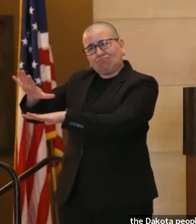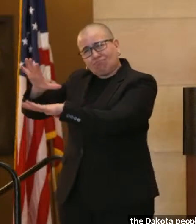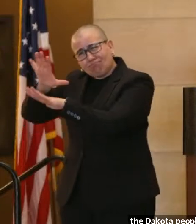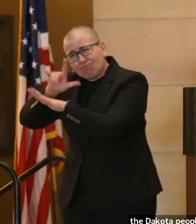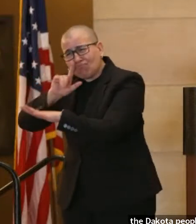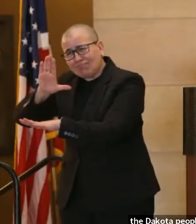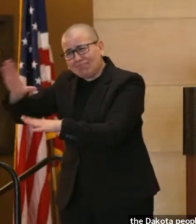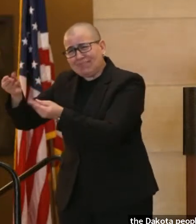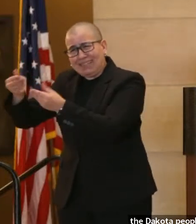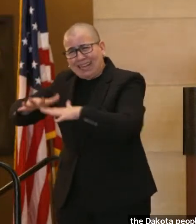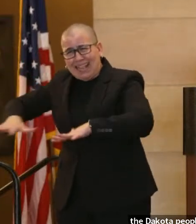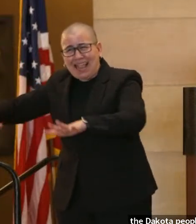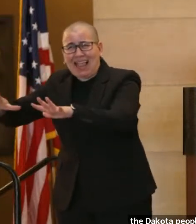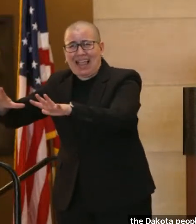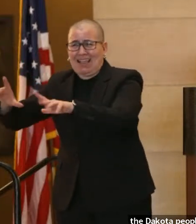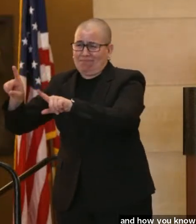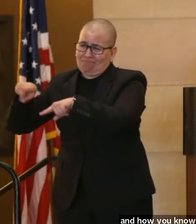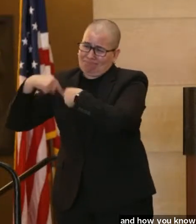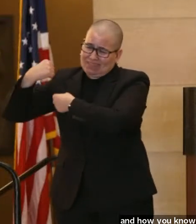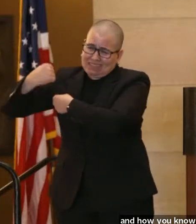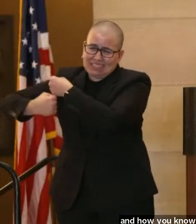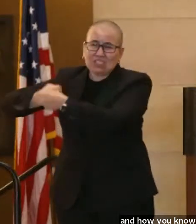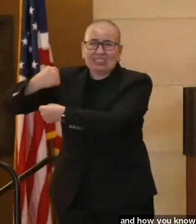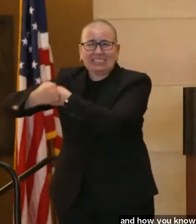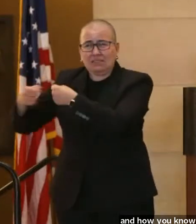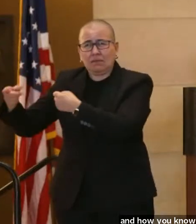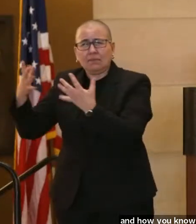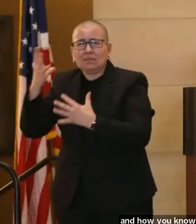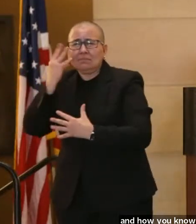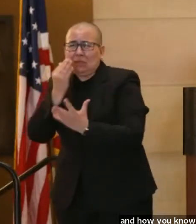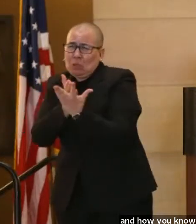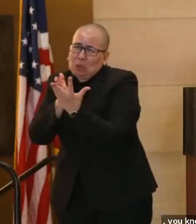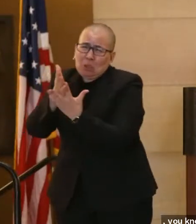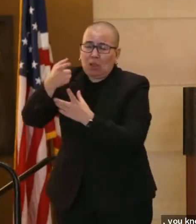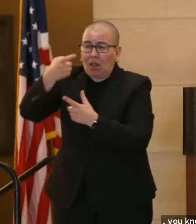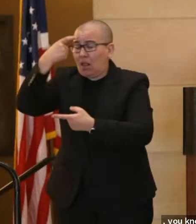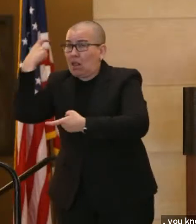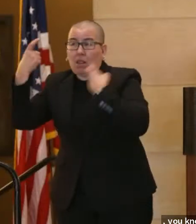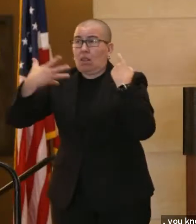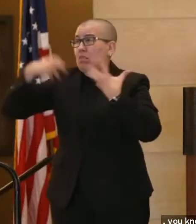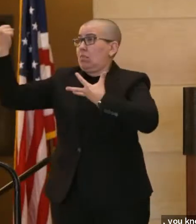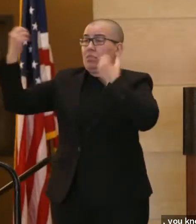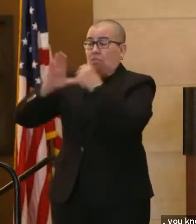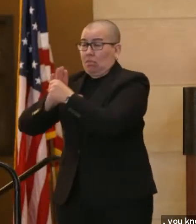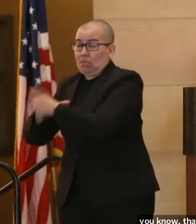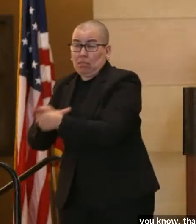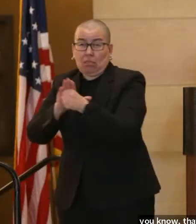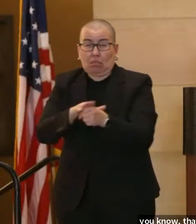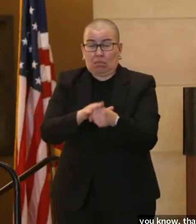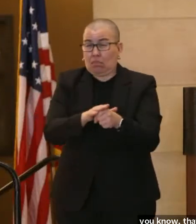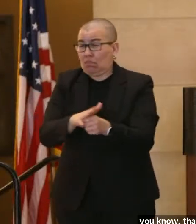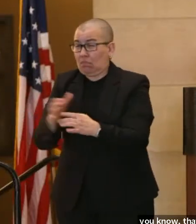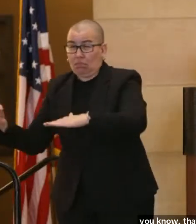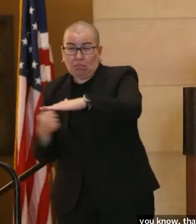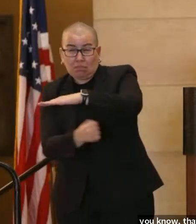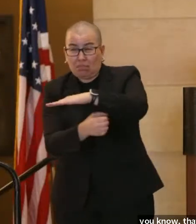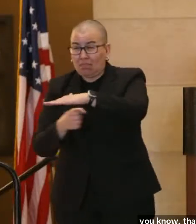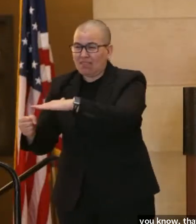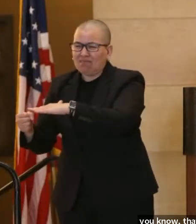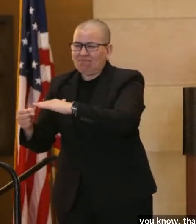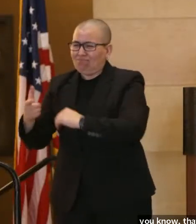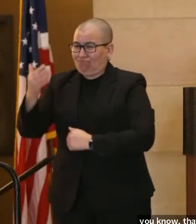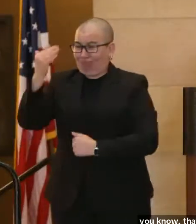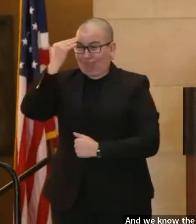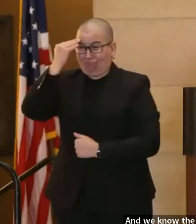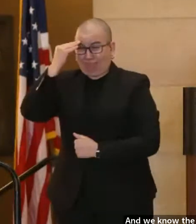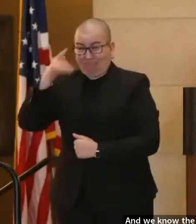they had experienced, you know, that historical trauma and the colonization, and we know the story about the Dakota 38. We know the